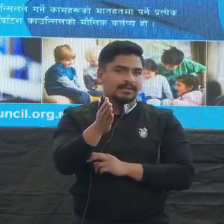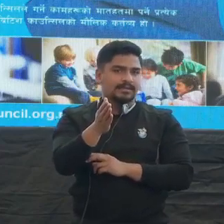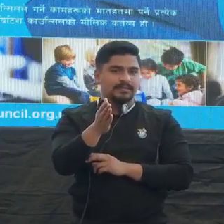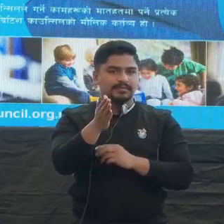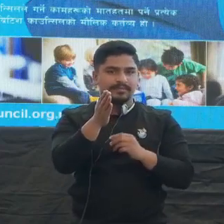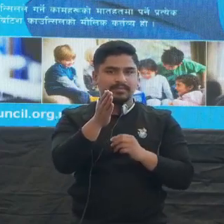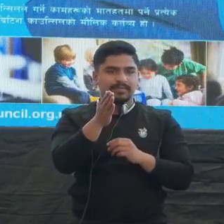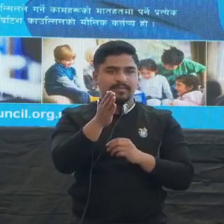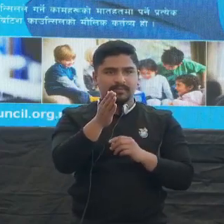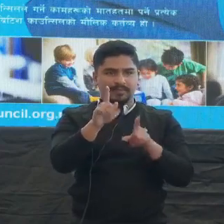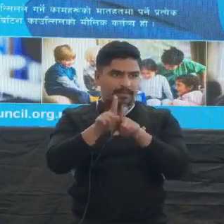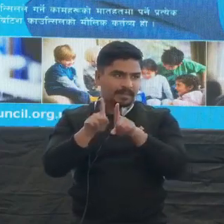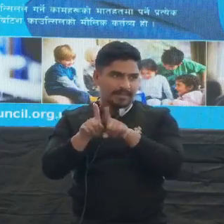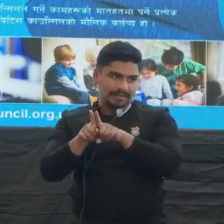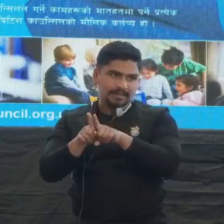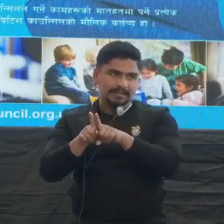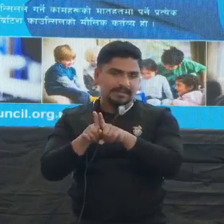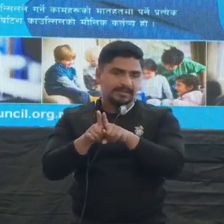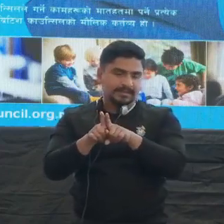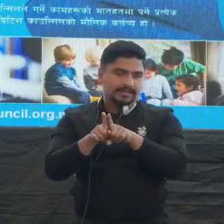tried to make